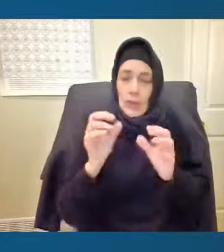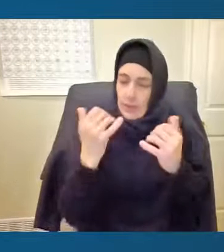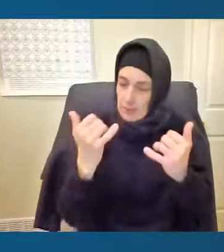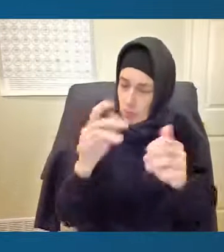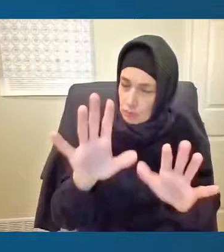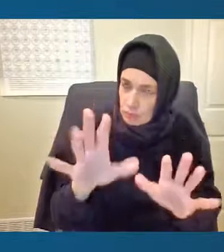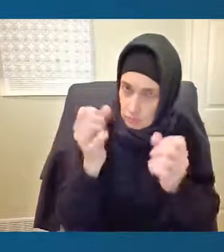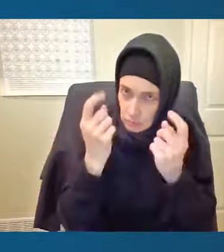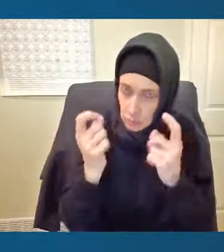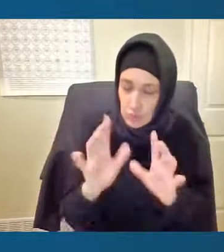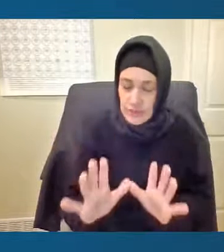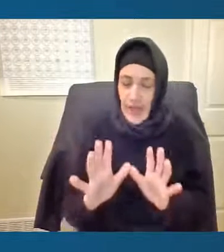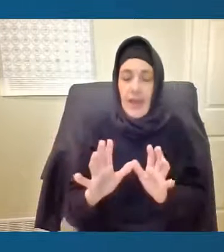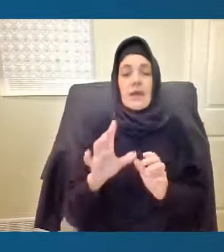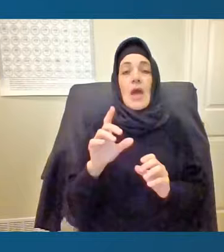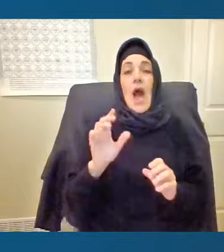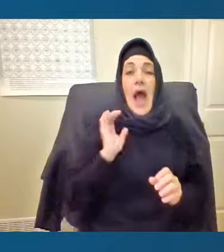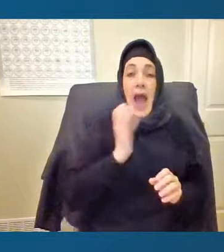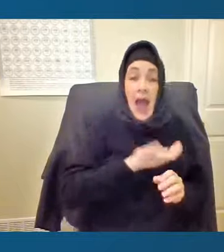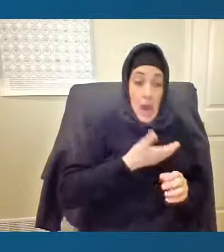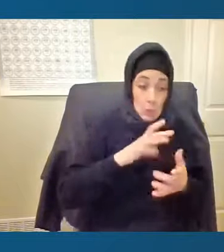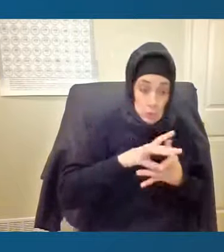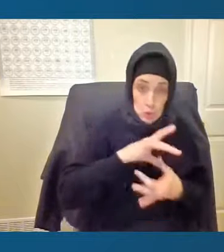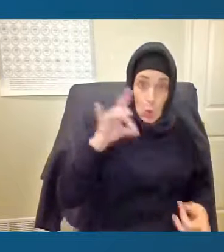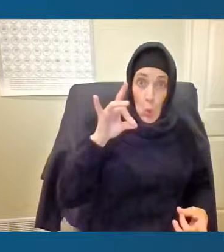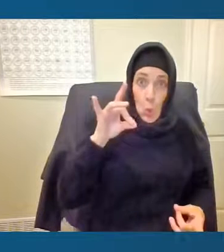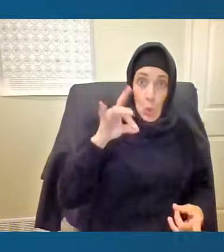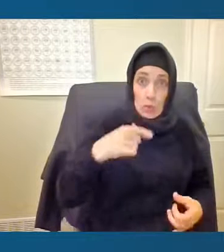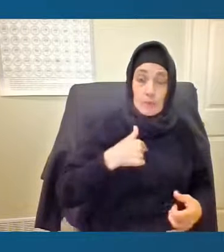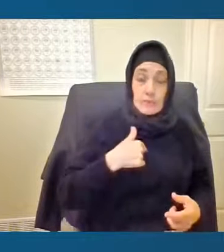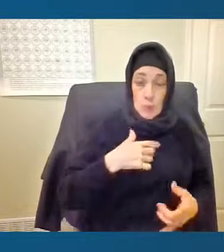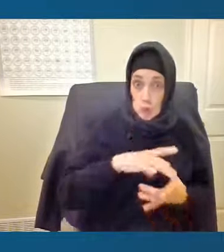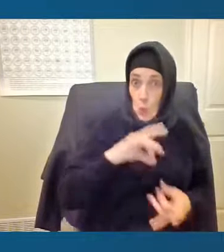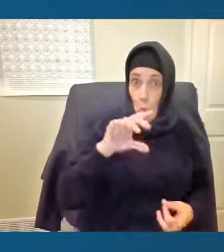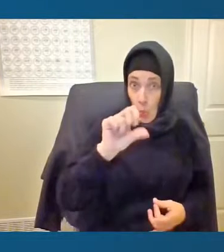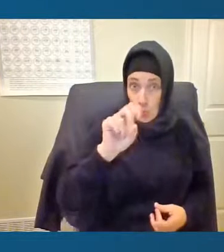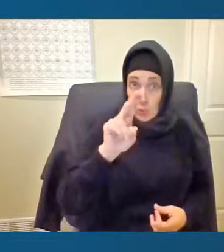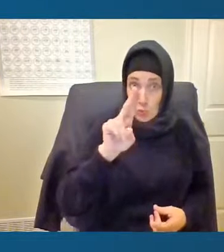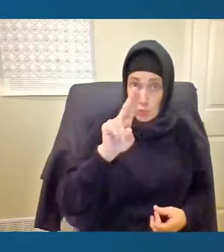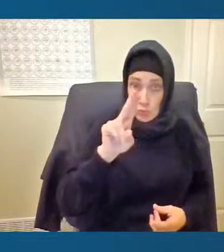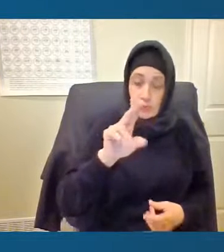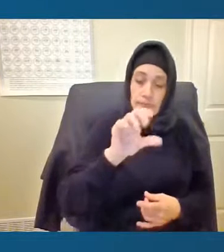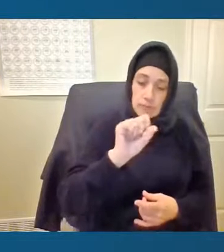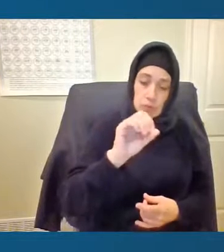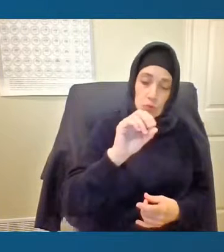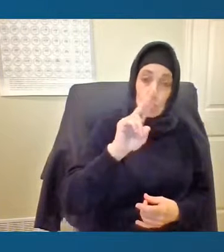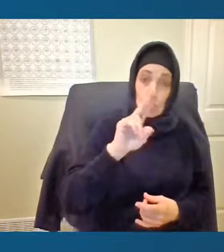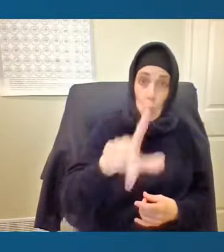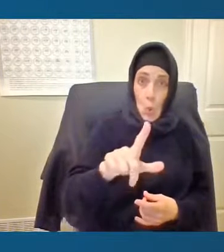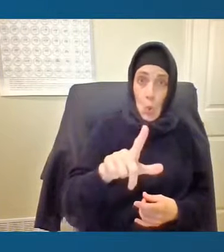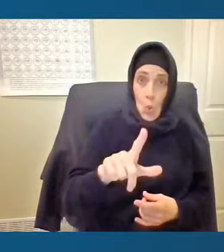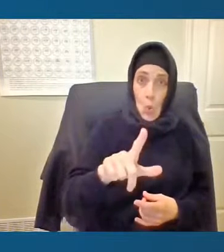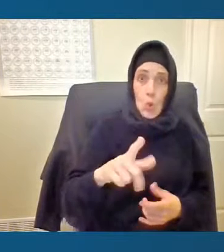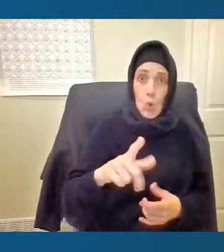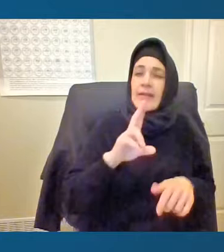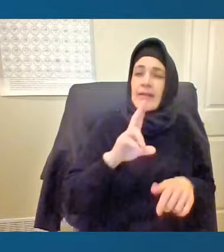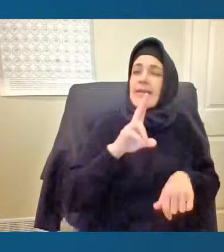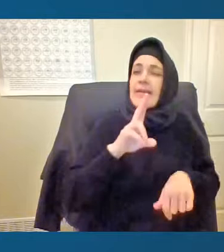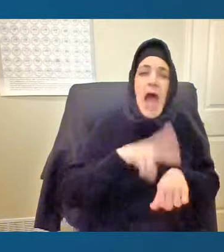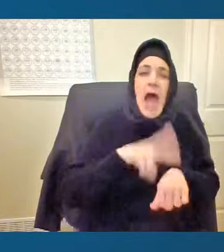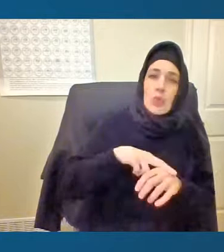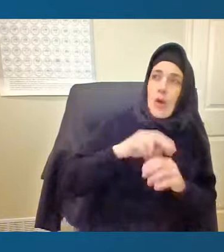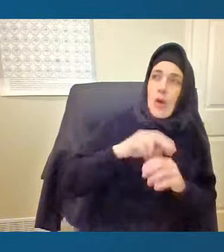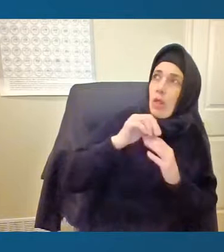Our souls have this natural affinity for Allah. Our soul loves Allah subhanahu wa ta'ala. That's its